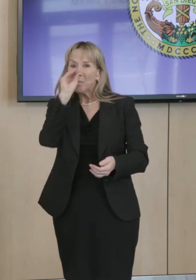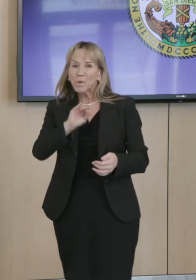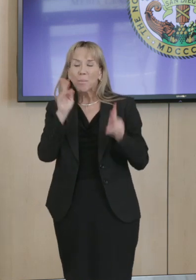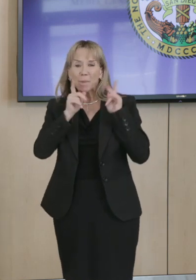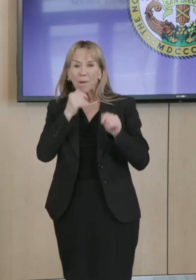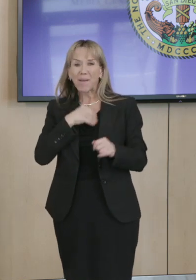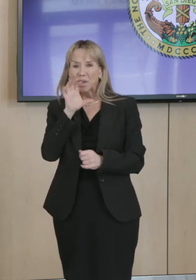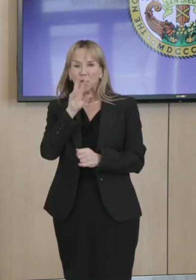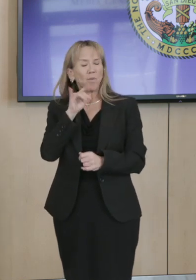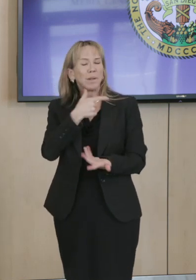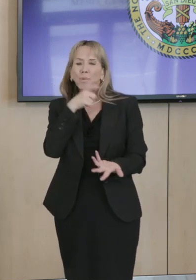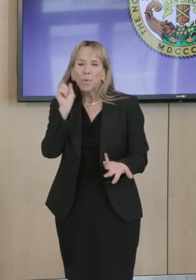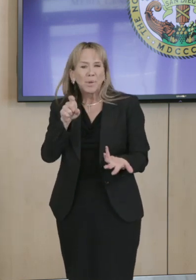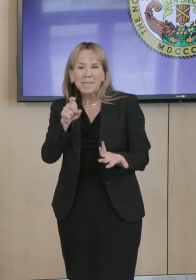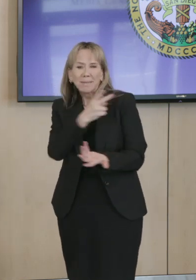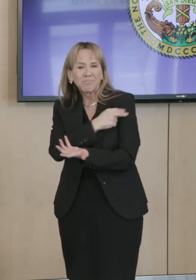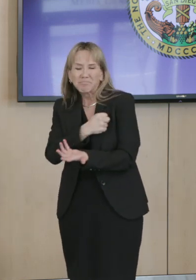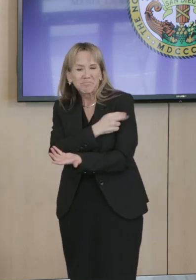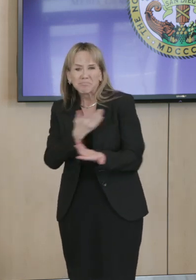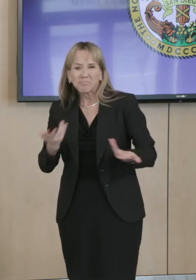need to test those individuals.